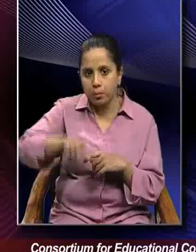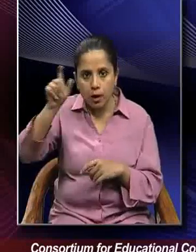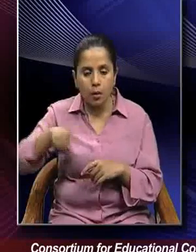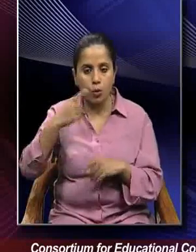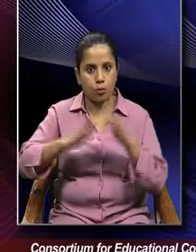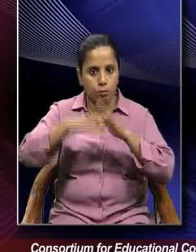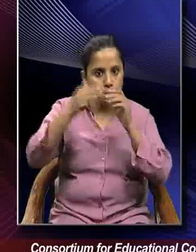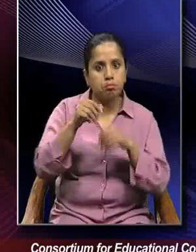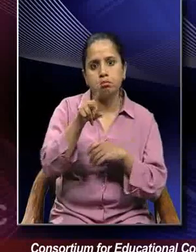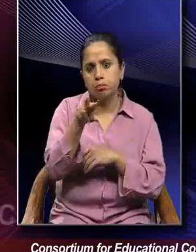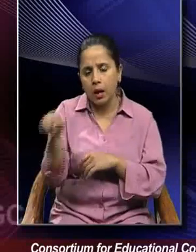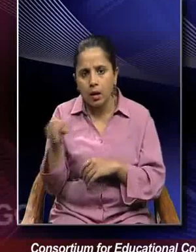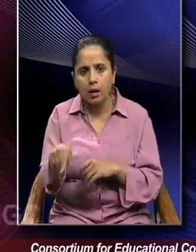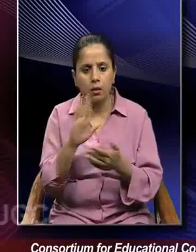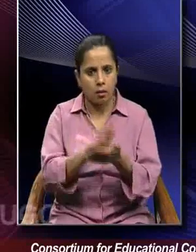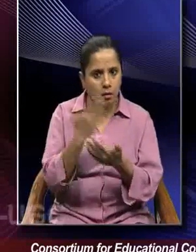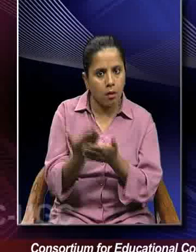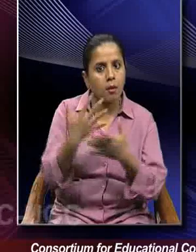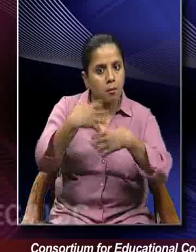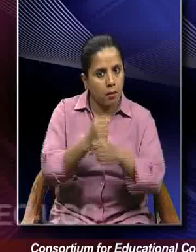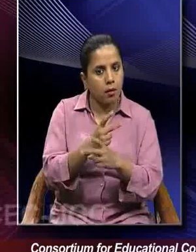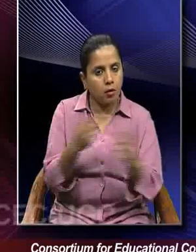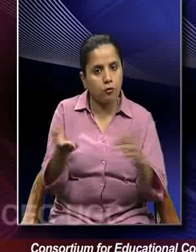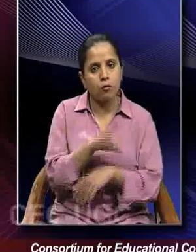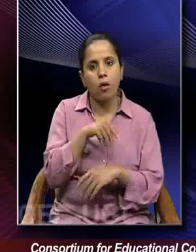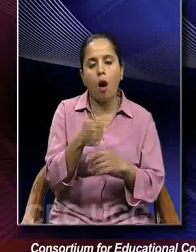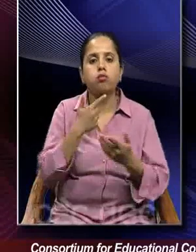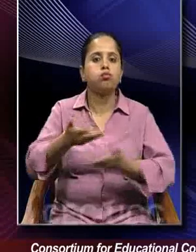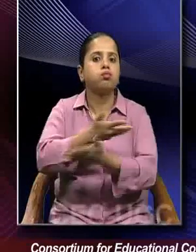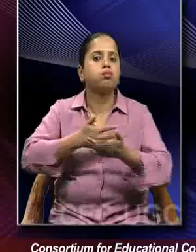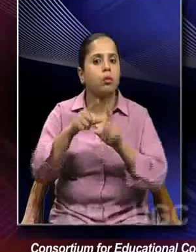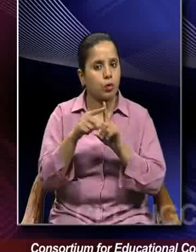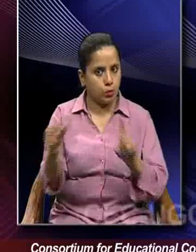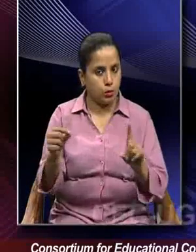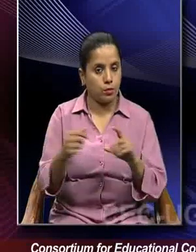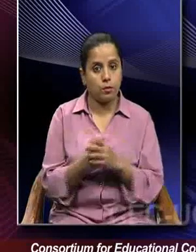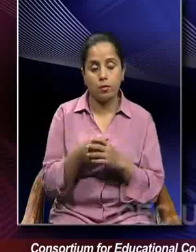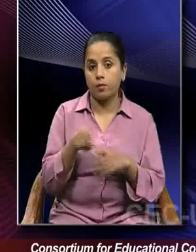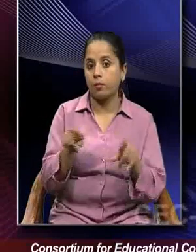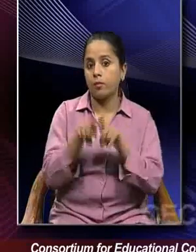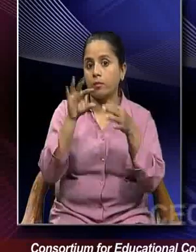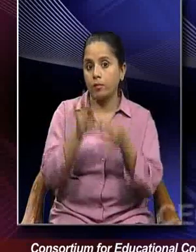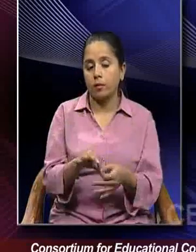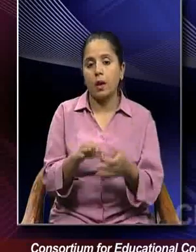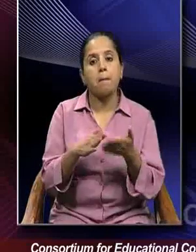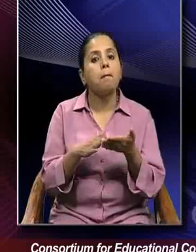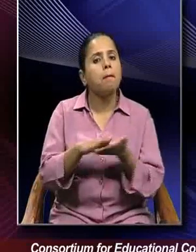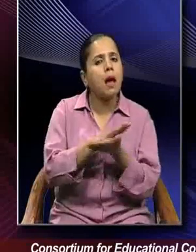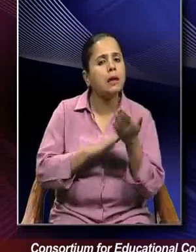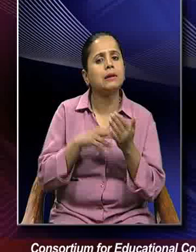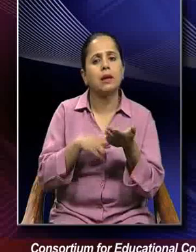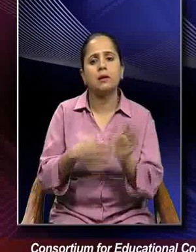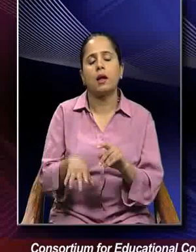construct meaning and create interpretations through interactions. Regarding the basic nature of human